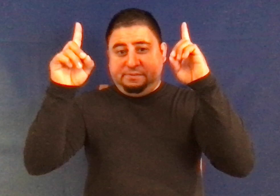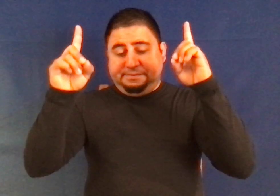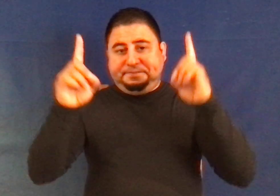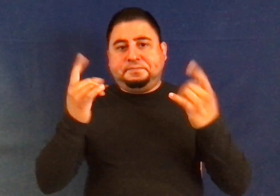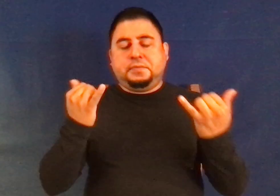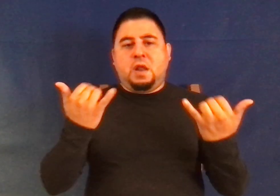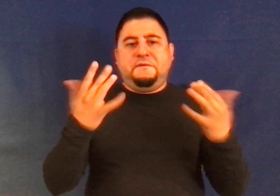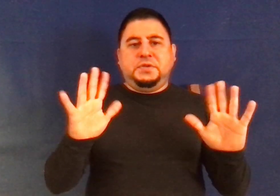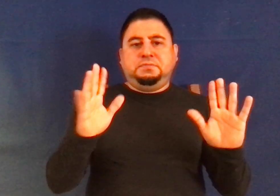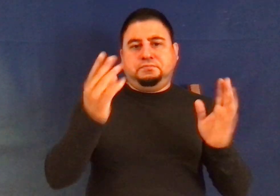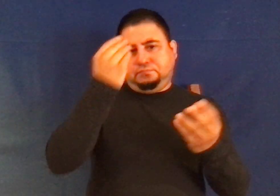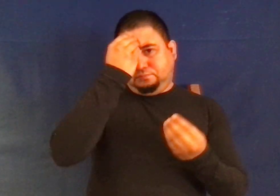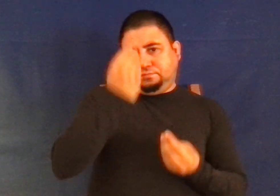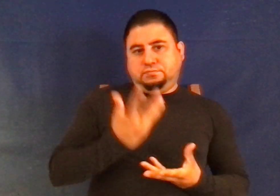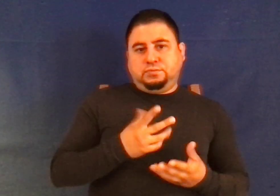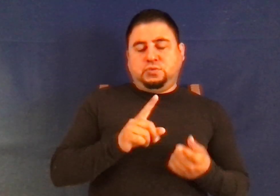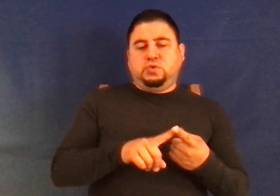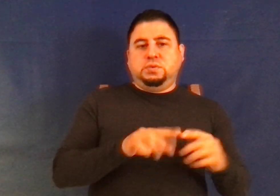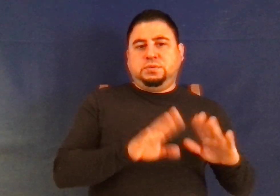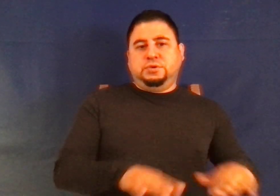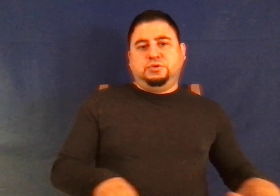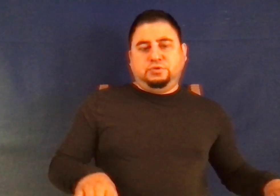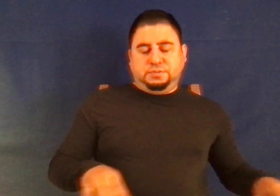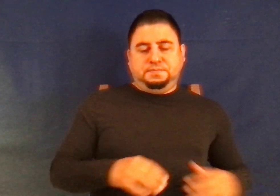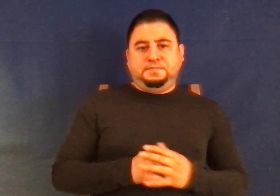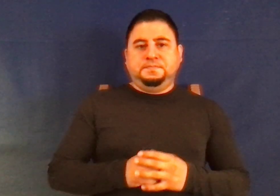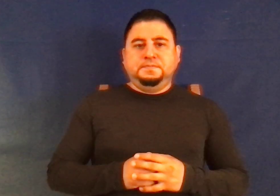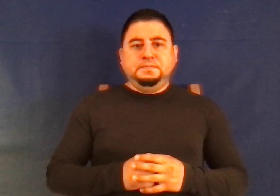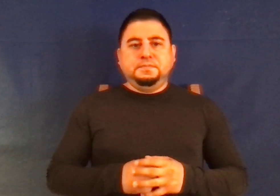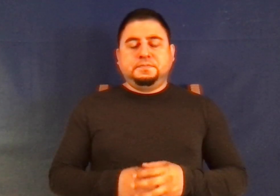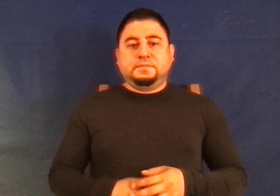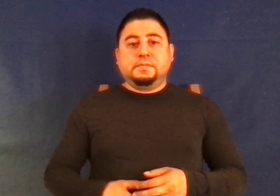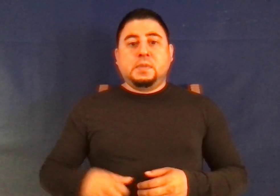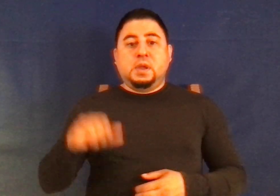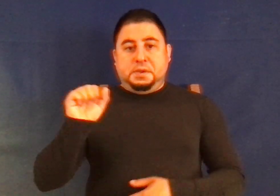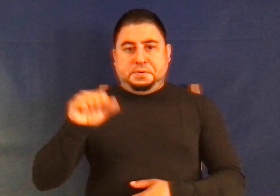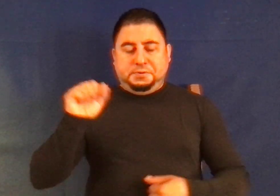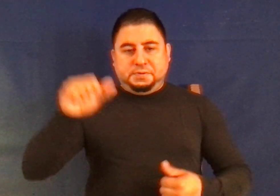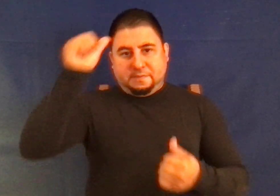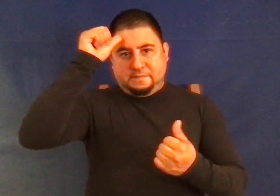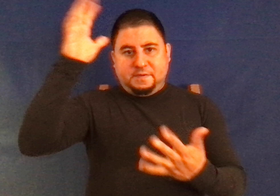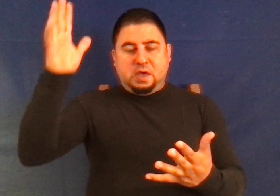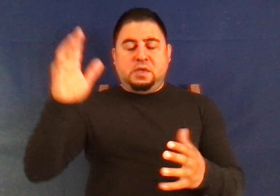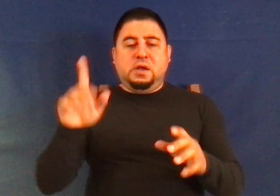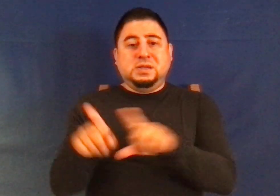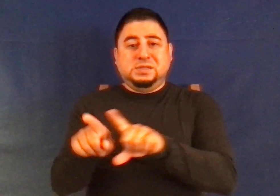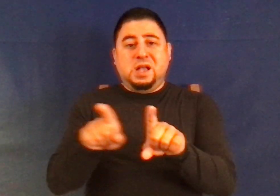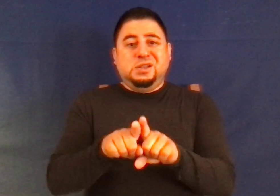revealed them to the little ones. Yes, Father, such has been your gracious